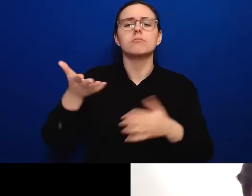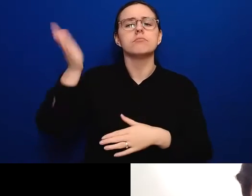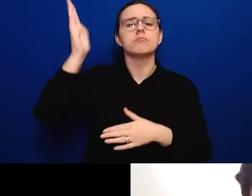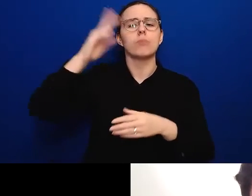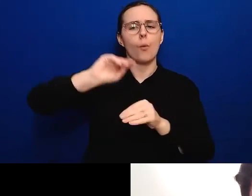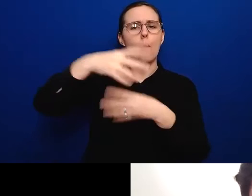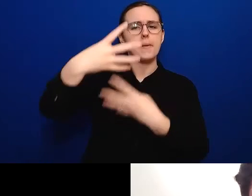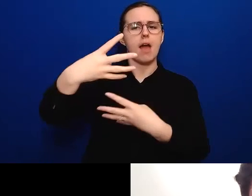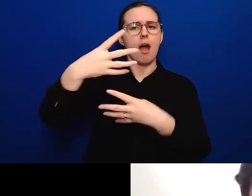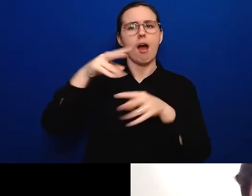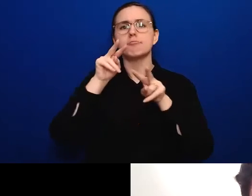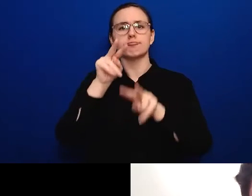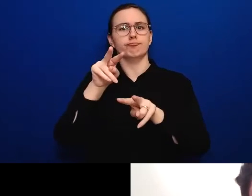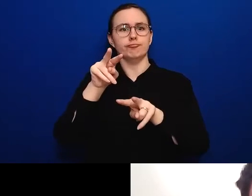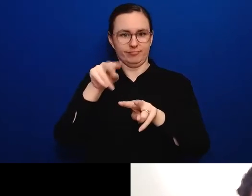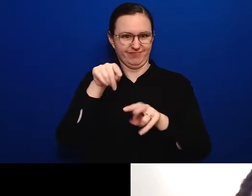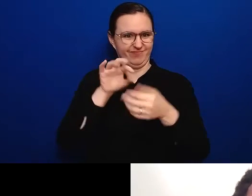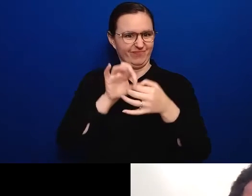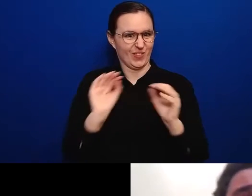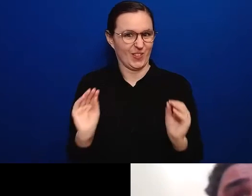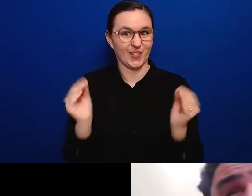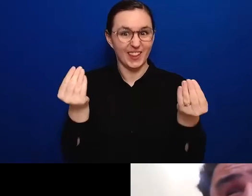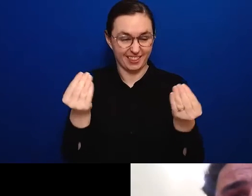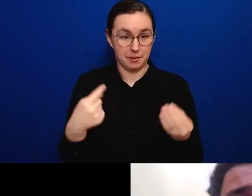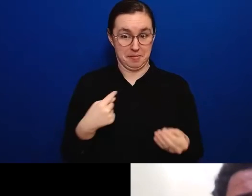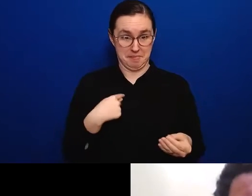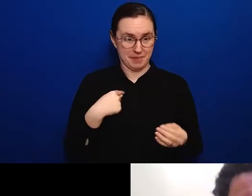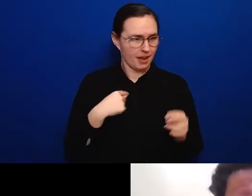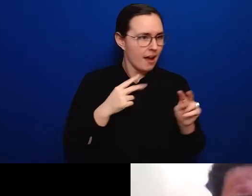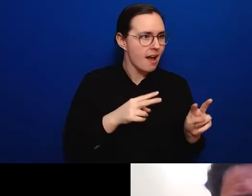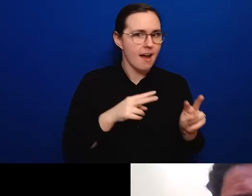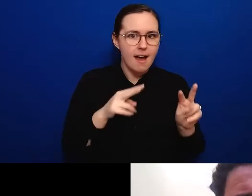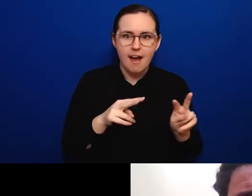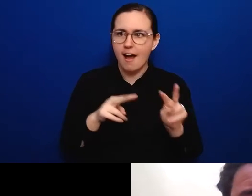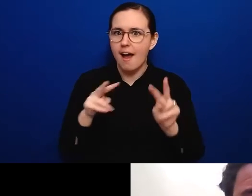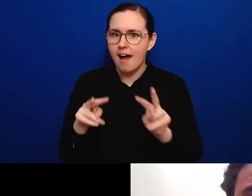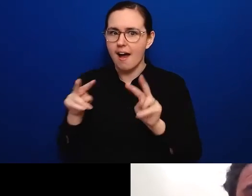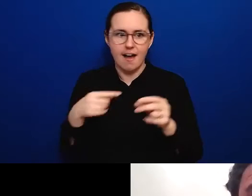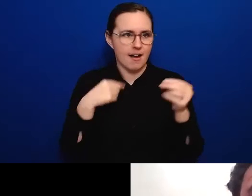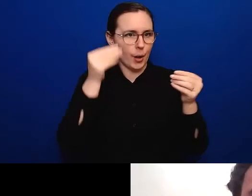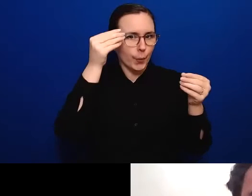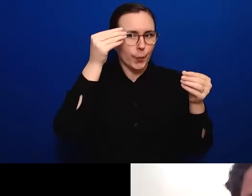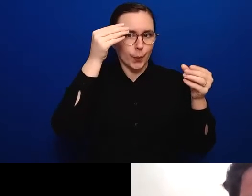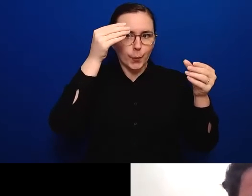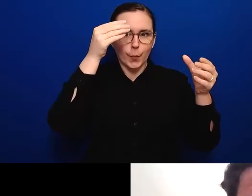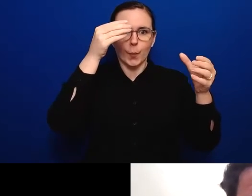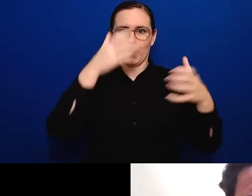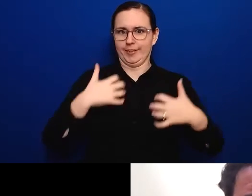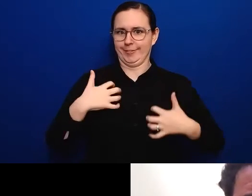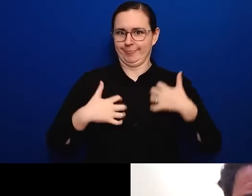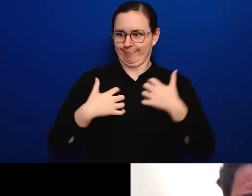For instance, changing my perspective as an outsider. So, for example, how it's changed my capacity. First thing that for